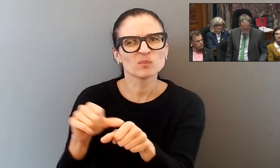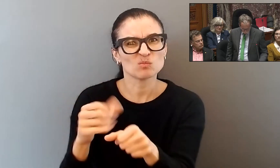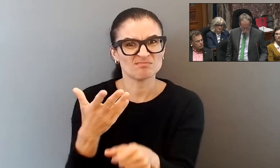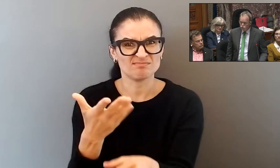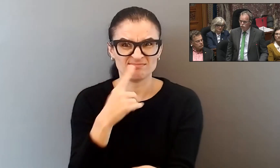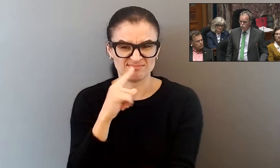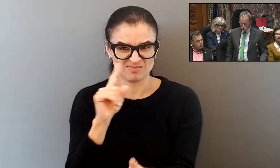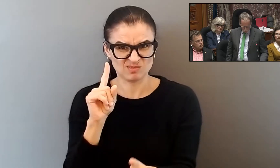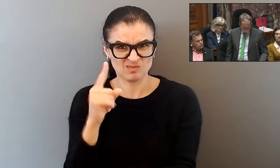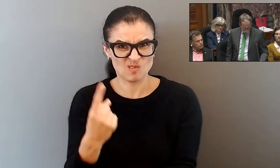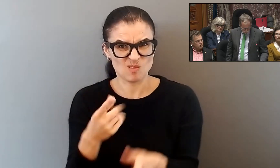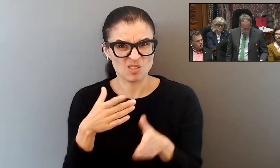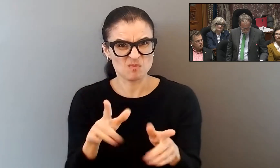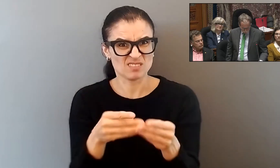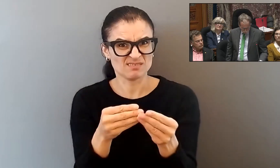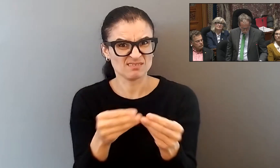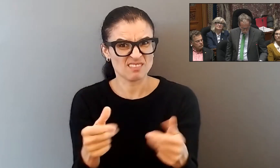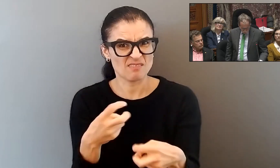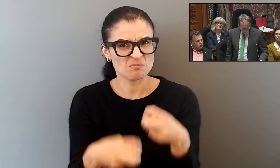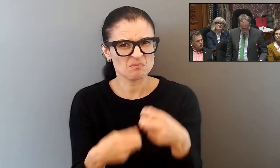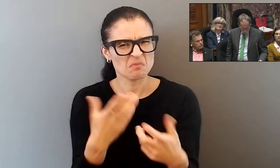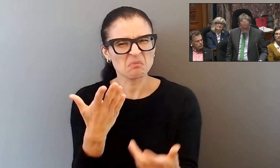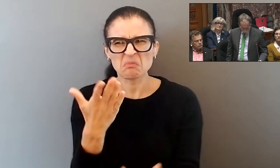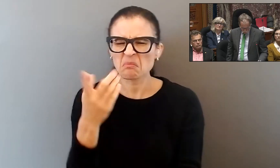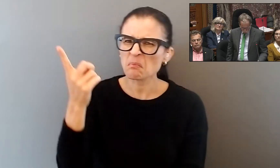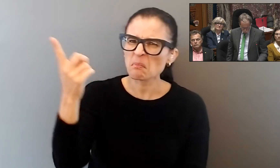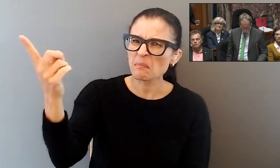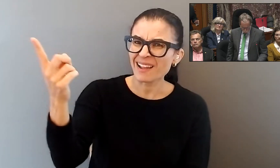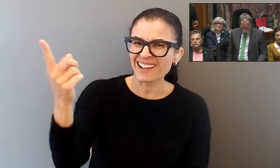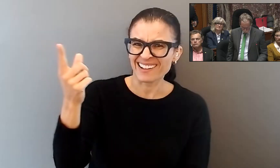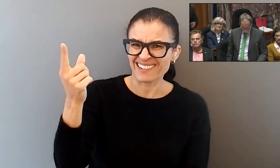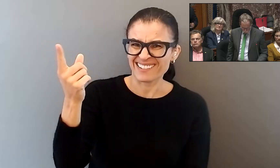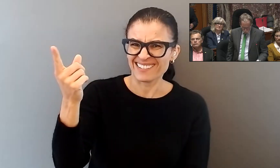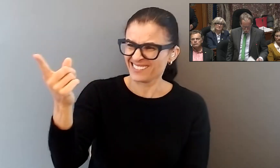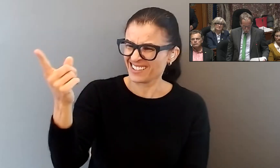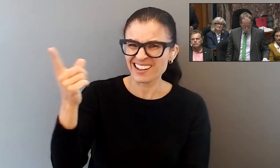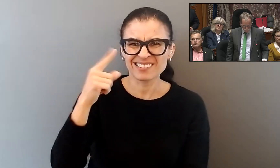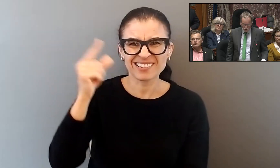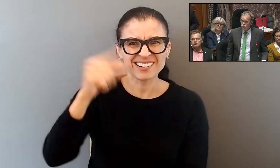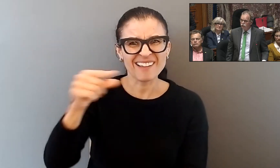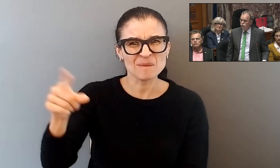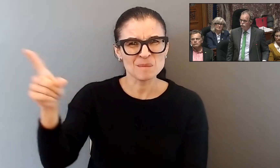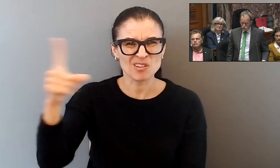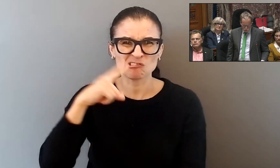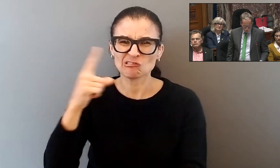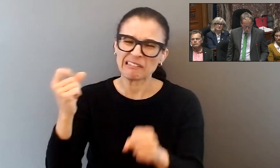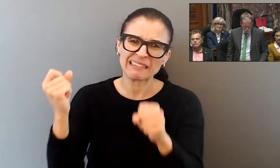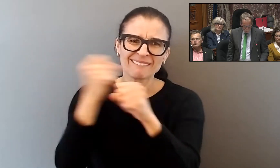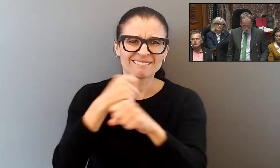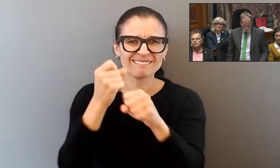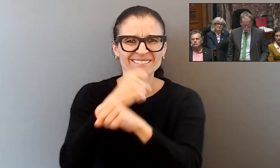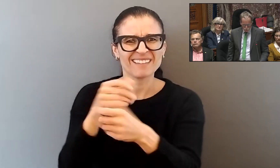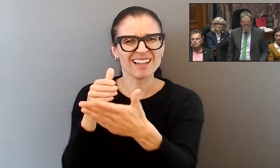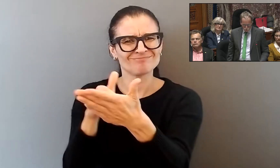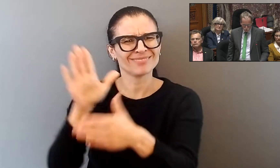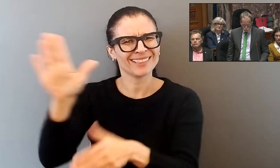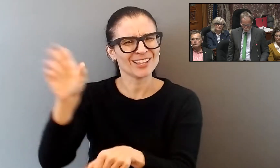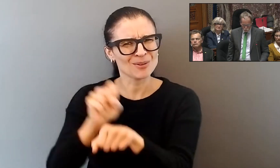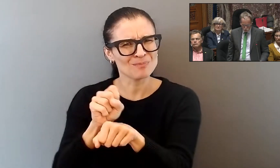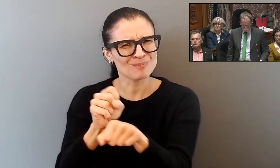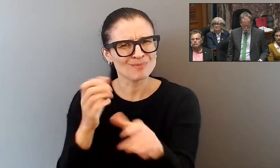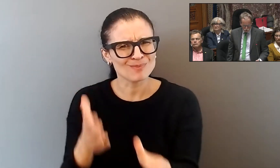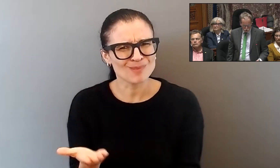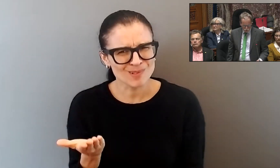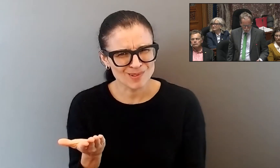Honourable Speaker, to the Minister of Finance, at a time of record deficits, When this government is tightening its purse strings